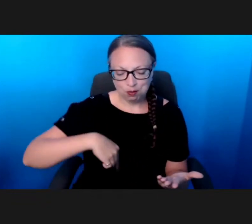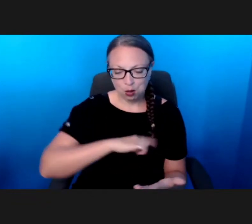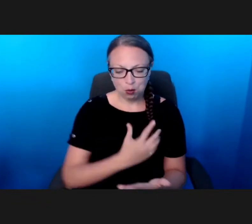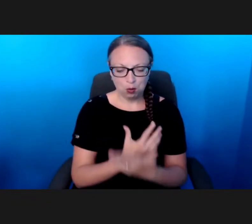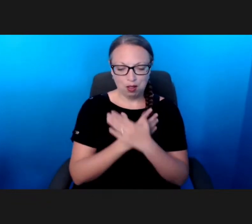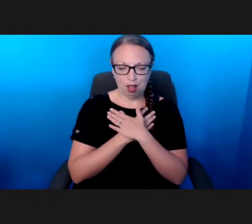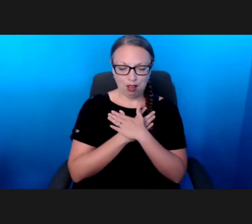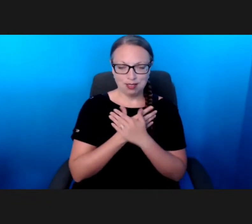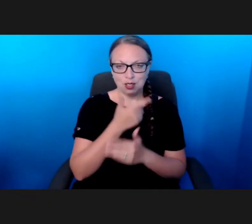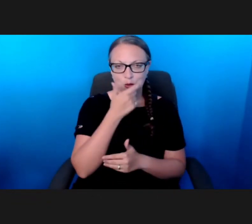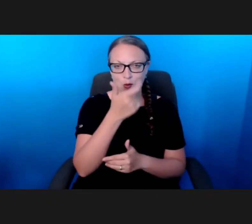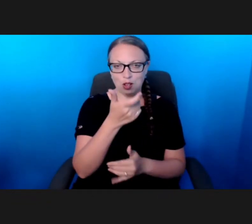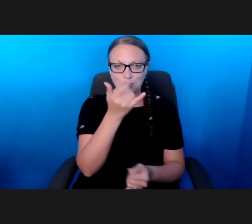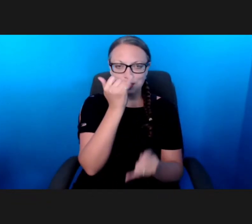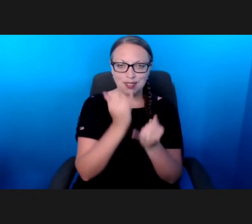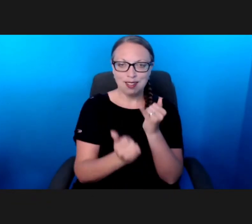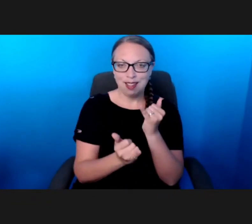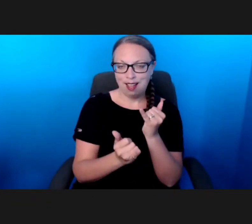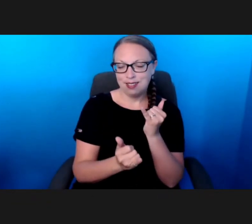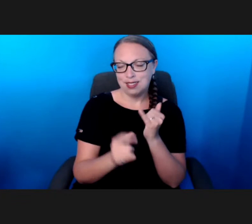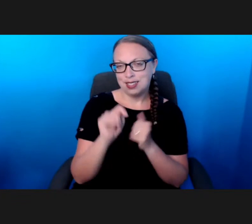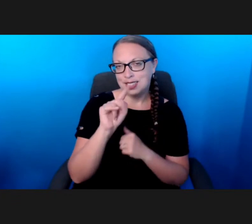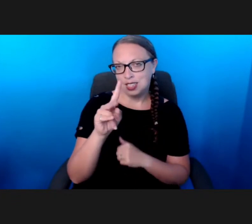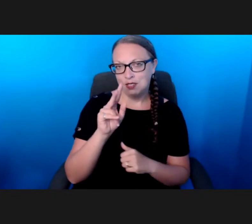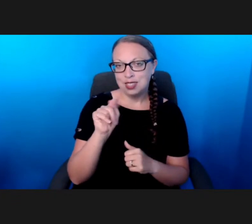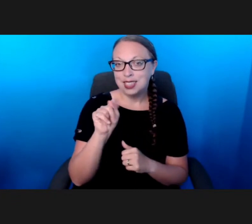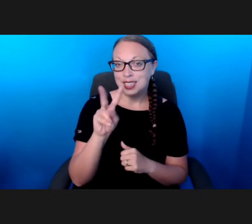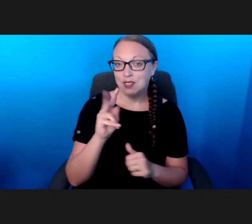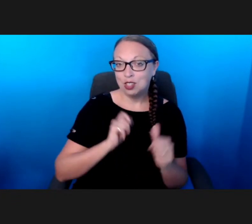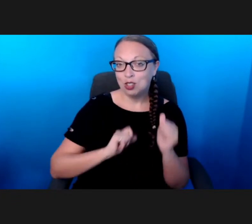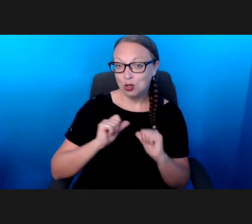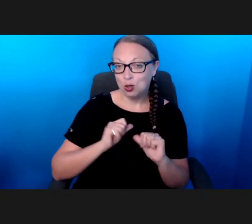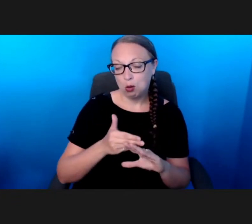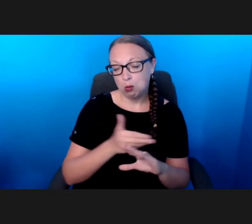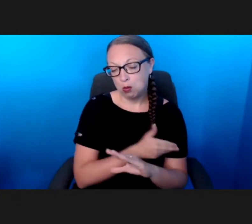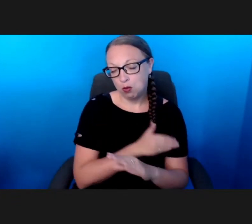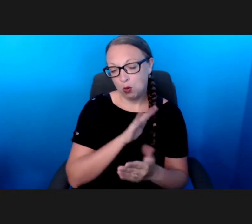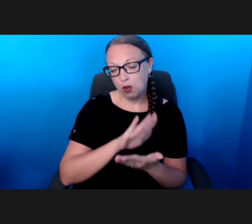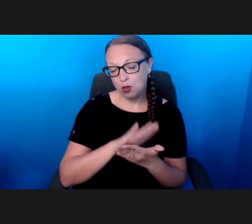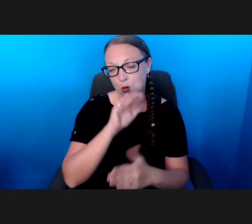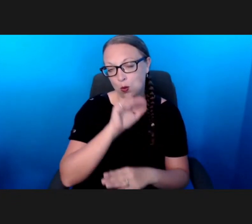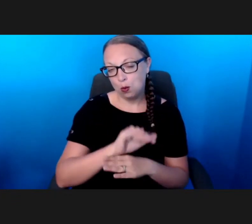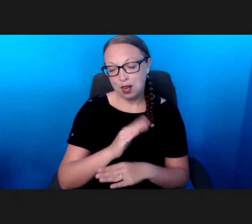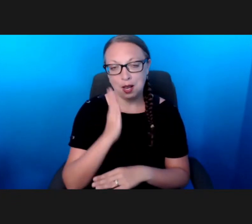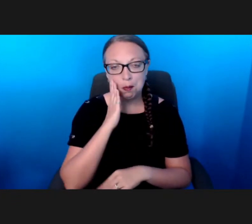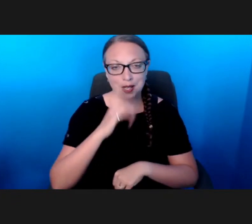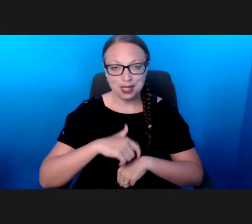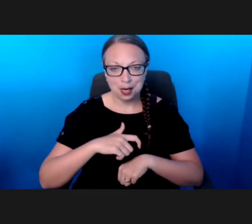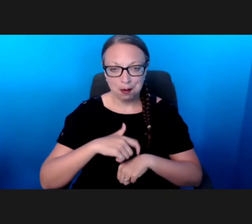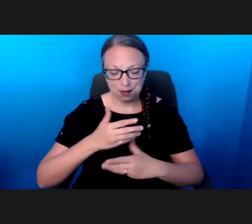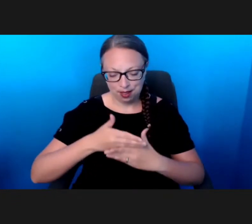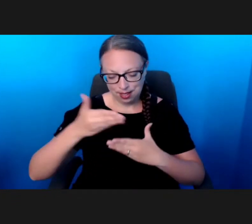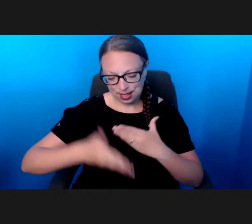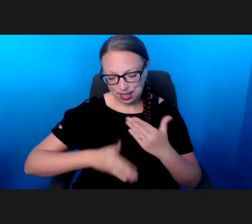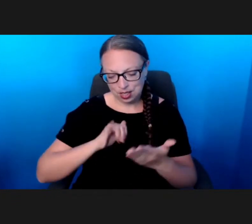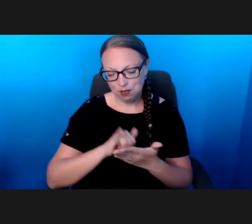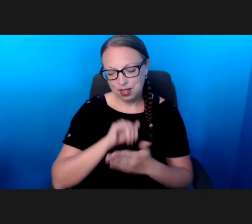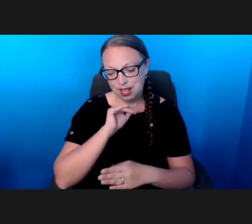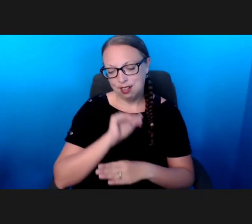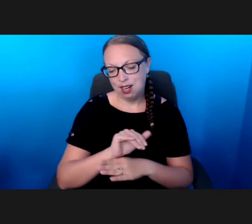last show before school night bedtime and the end of our evening together.